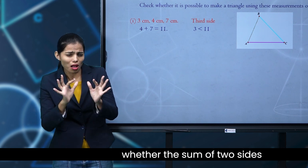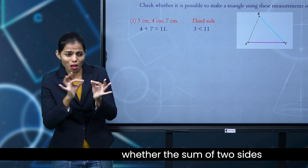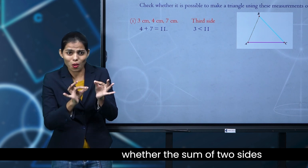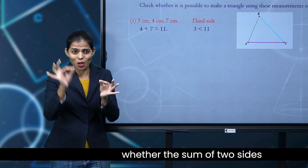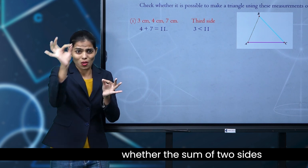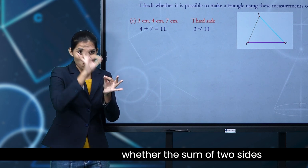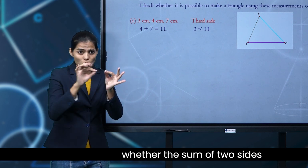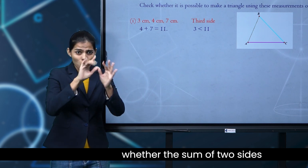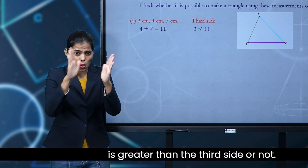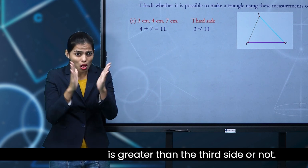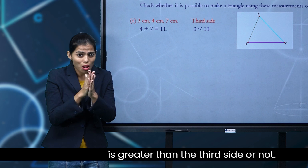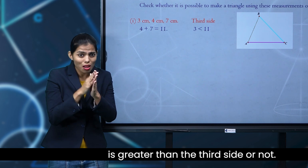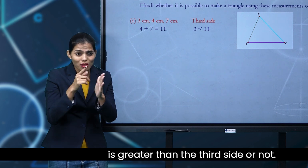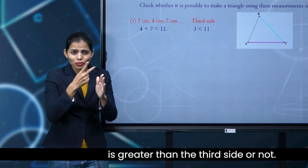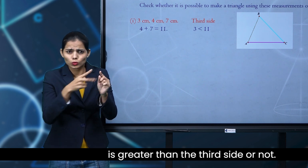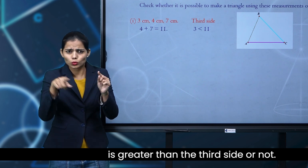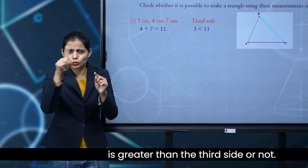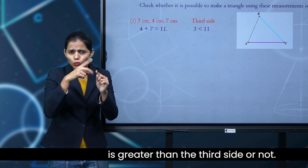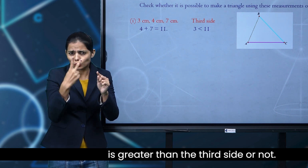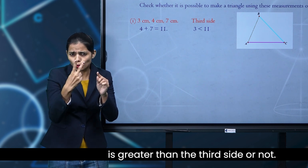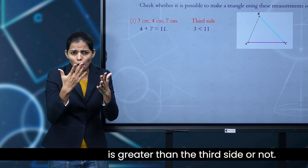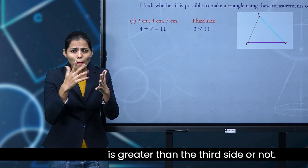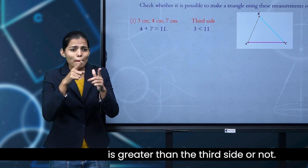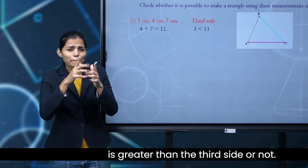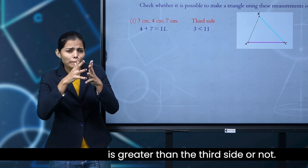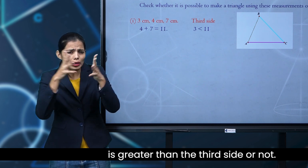two sides is greater than the third side or not.